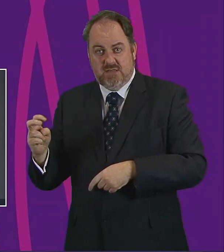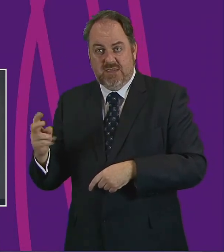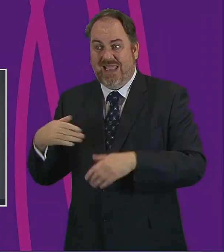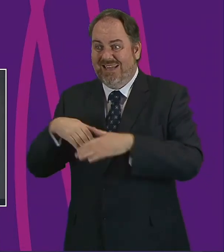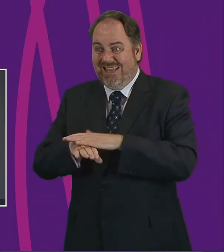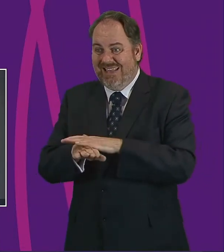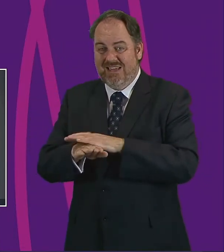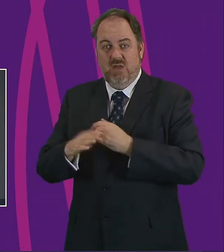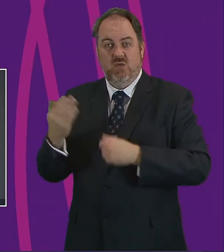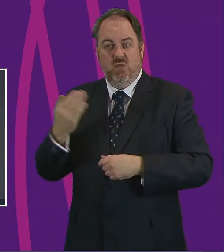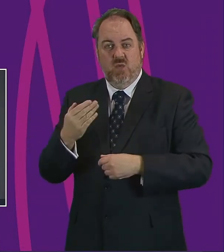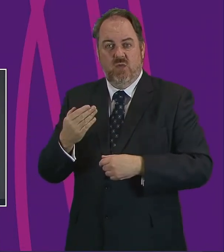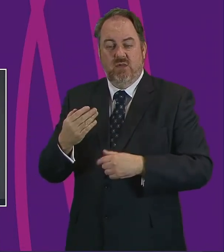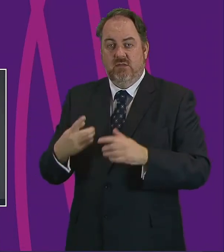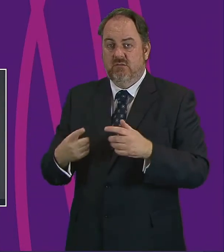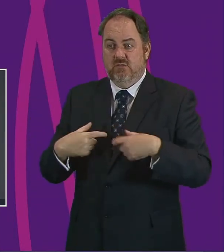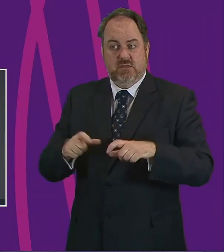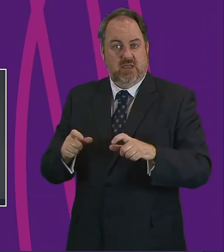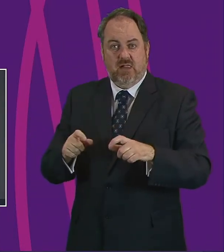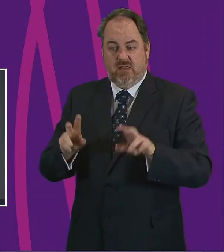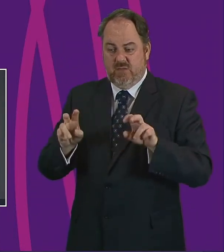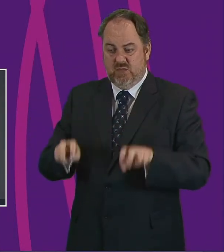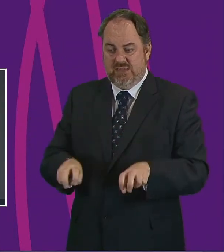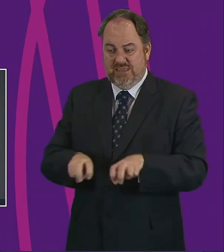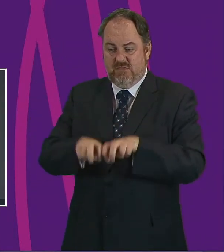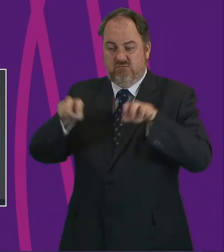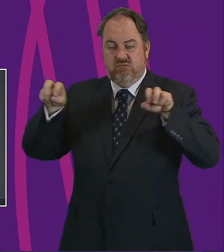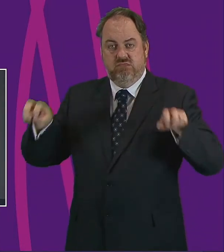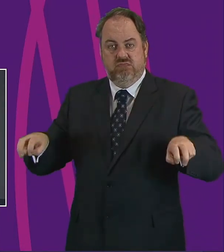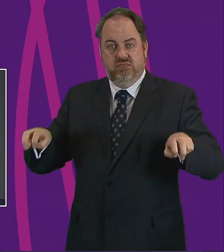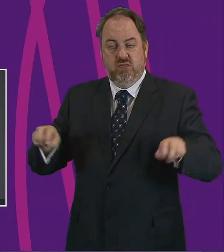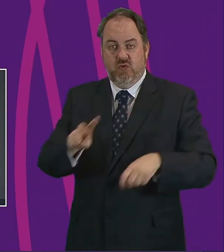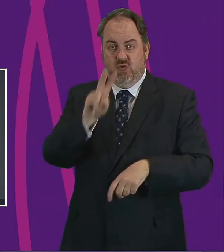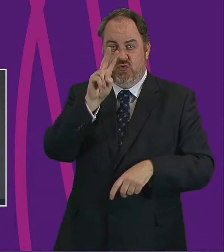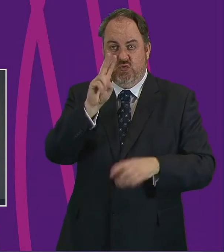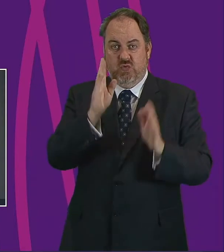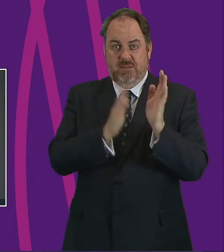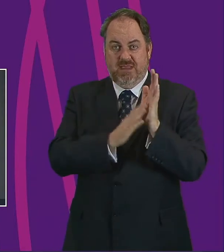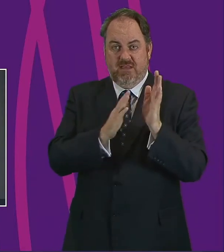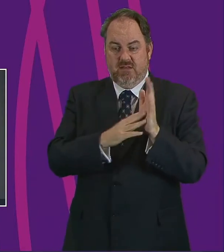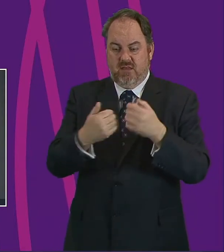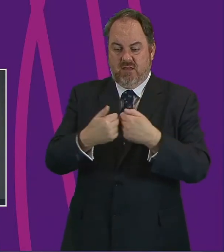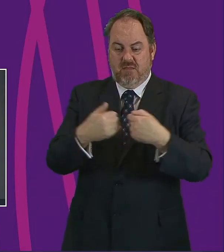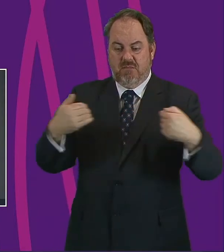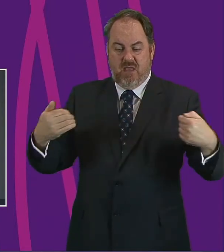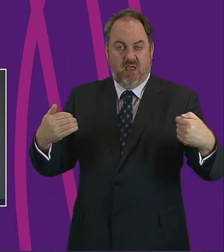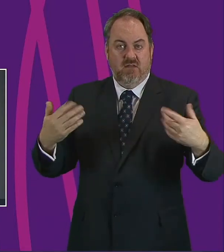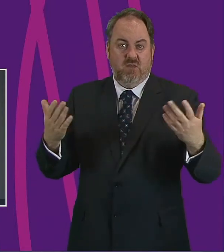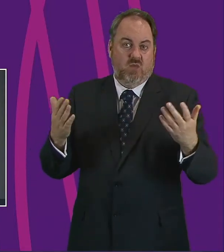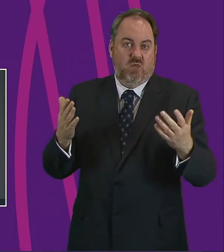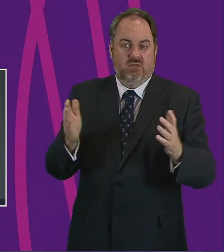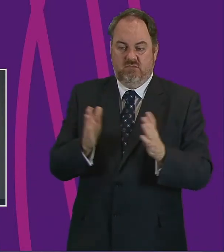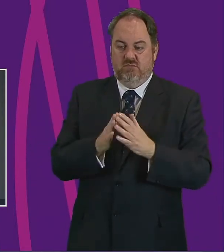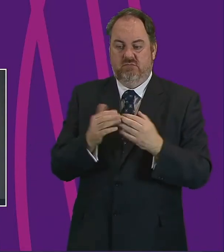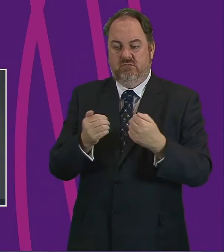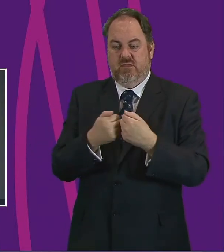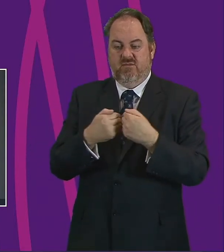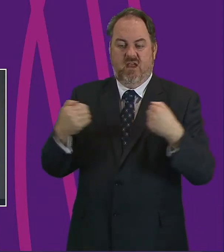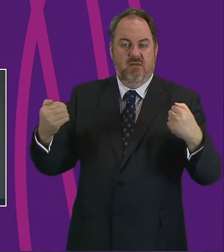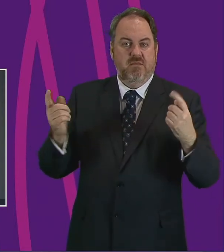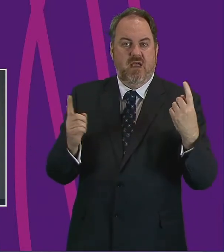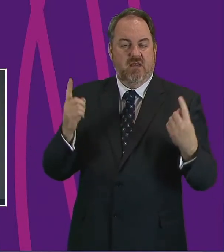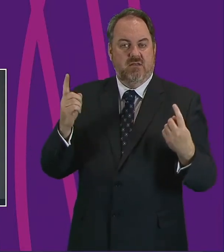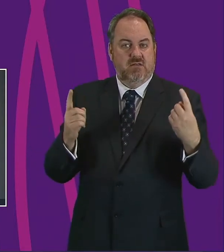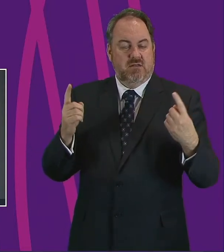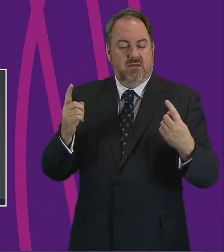estate. So those issues will be actively discussed at local level. They will be quite challenging issues